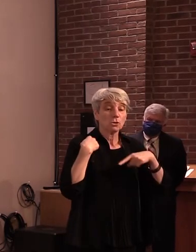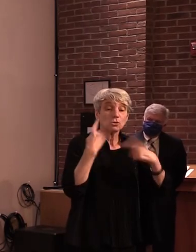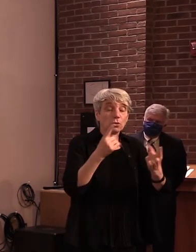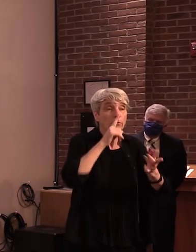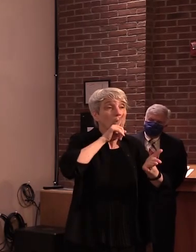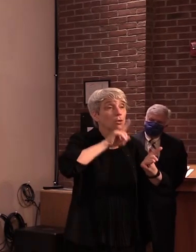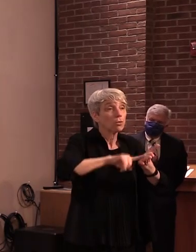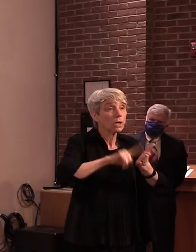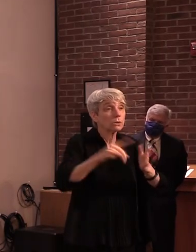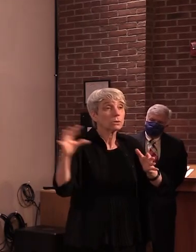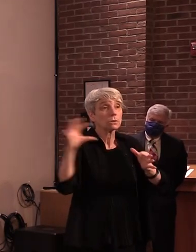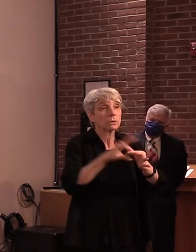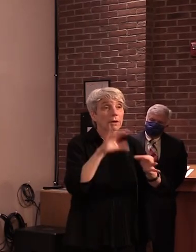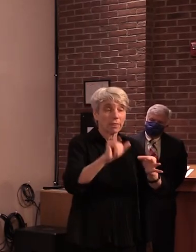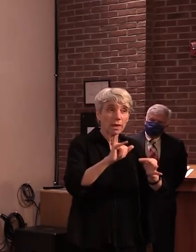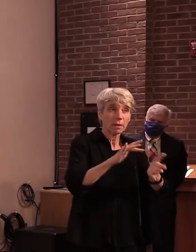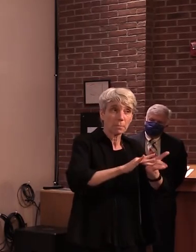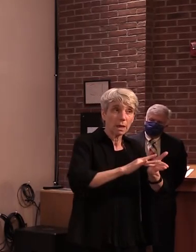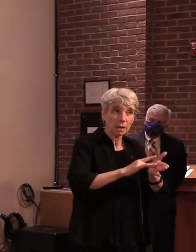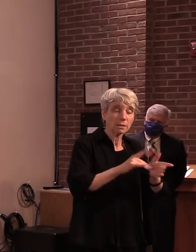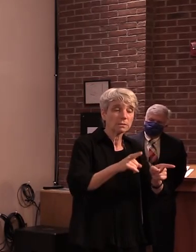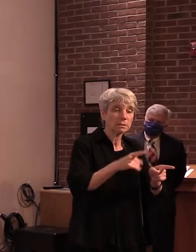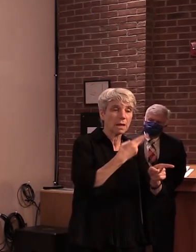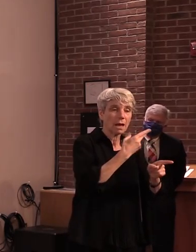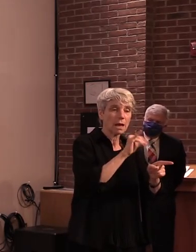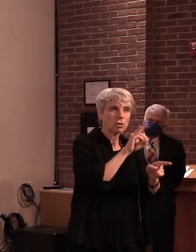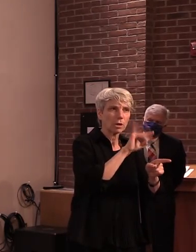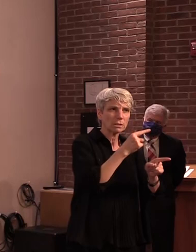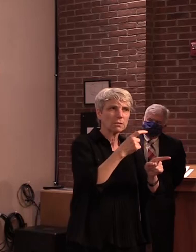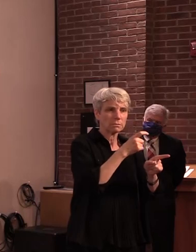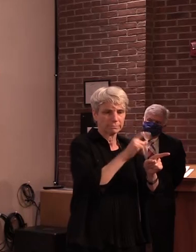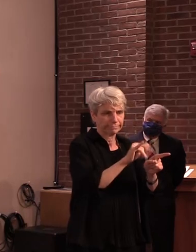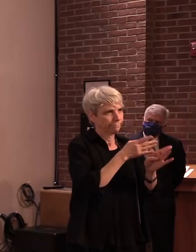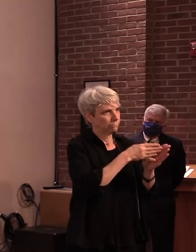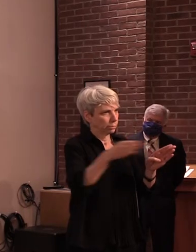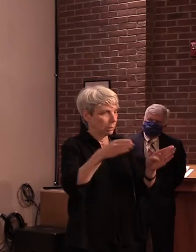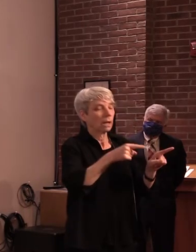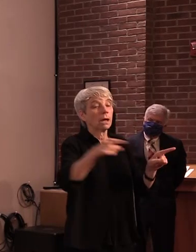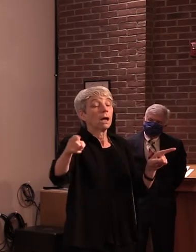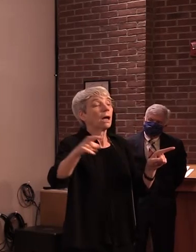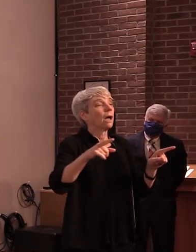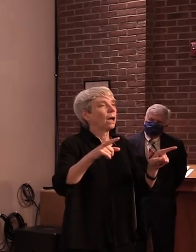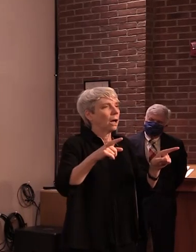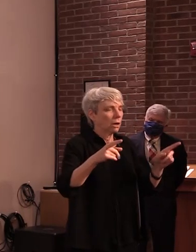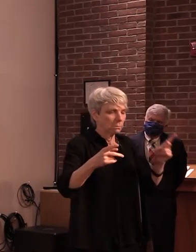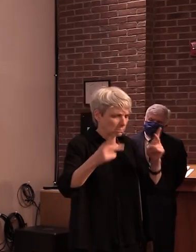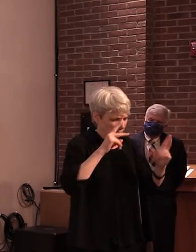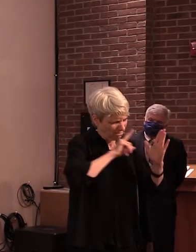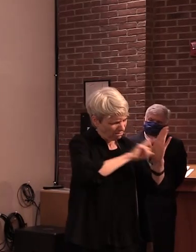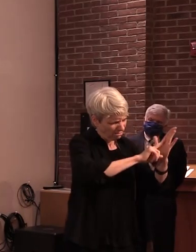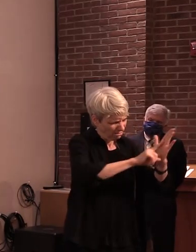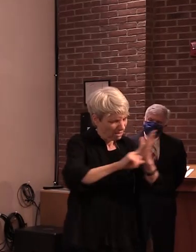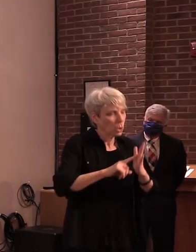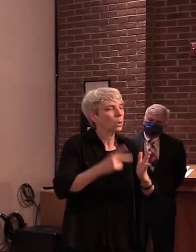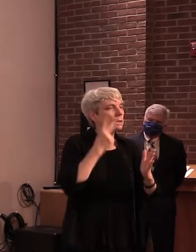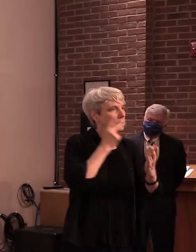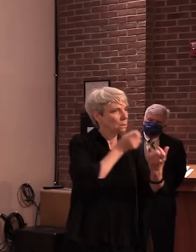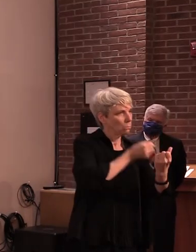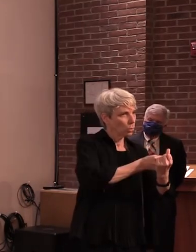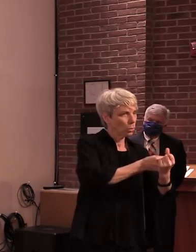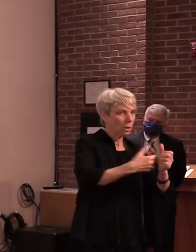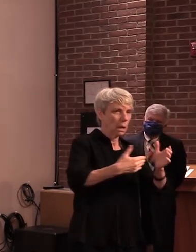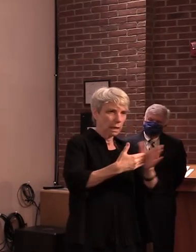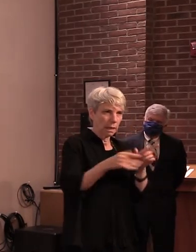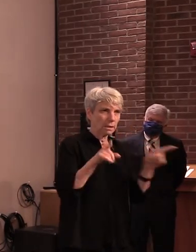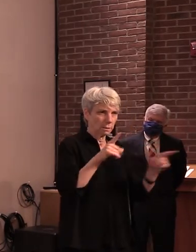studies, you can pick things out that will be on either side of the fence with hydroxychloroquine. However,